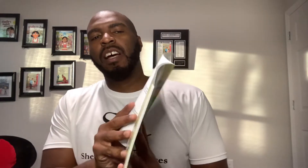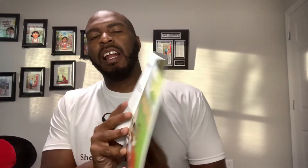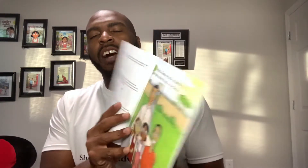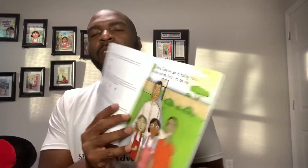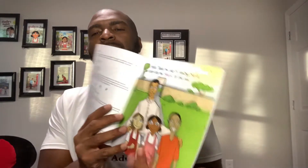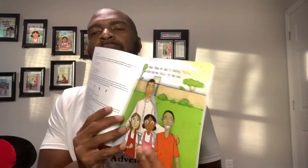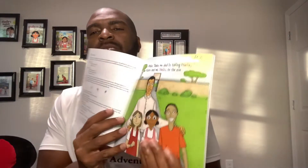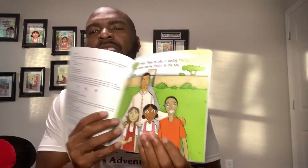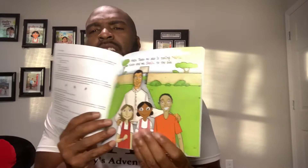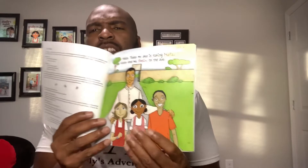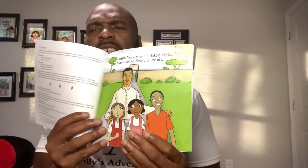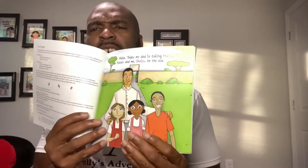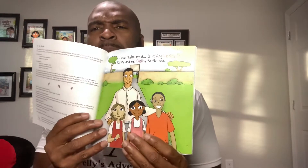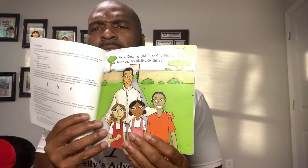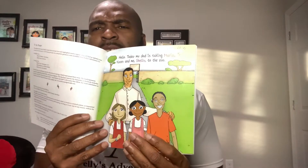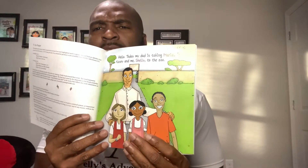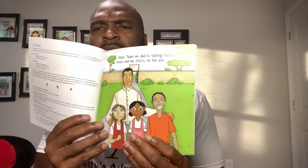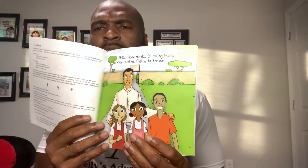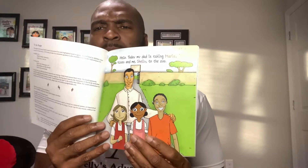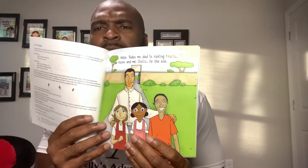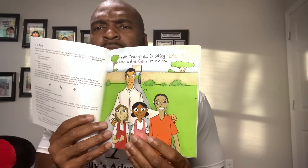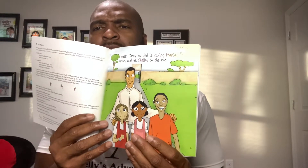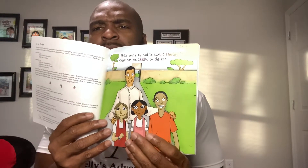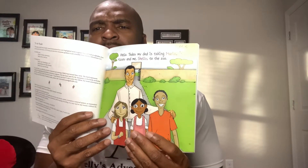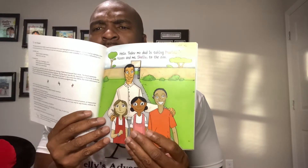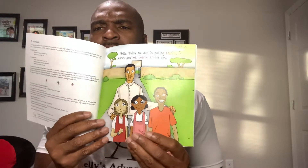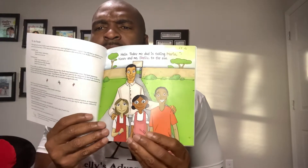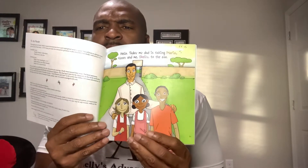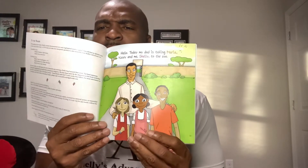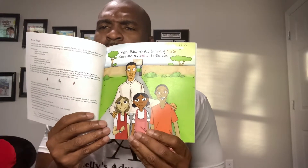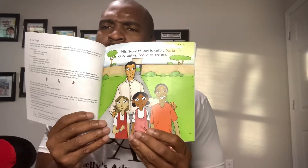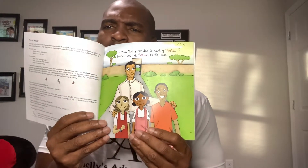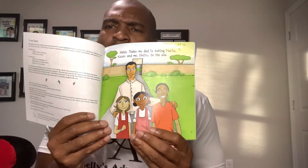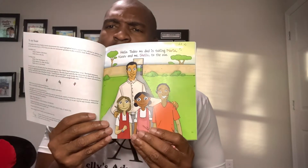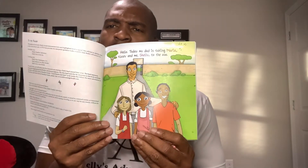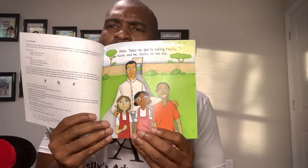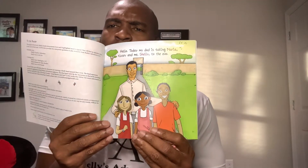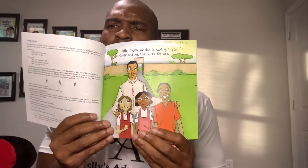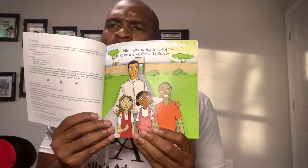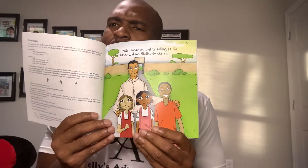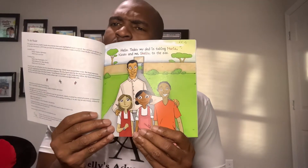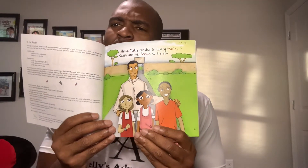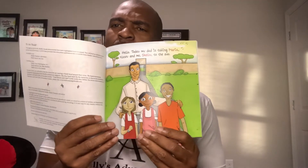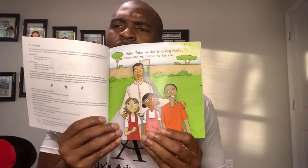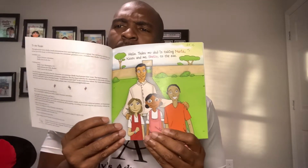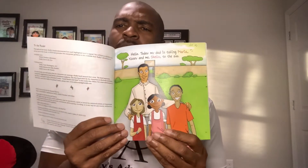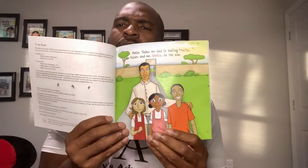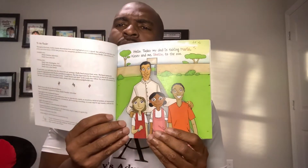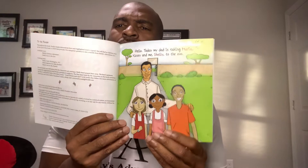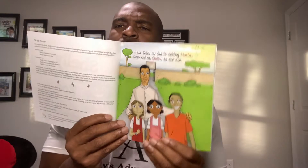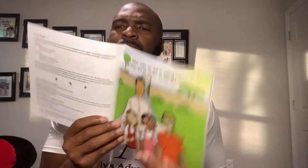Hello. Today my dad is taking Maria, Casey, and me, Shelley, to the zoo.